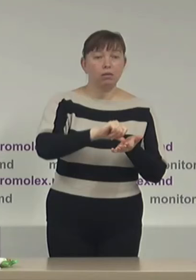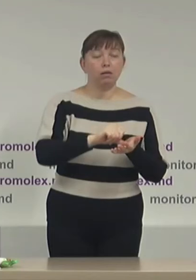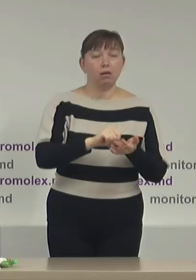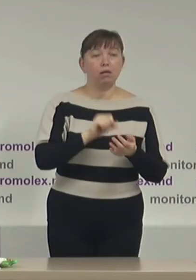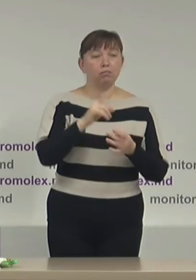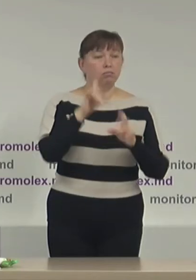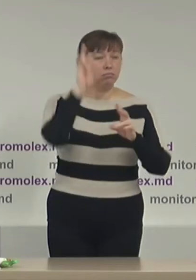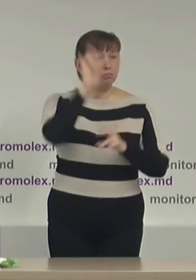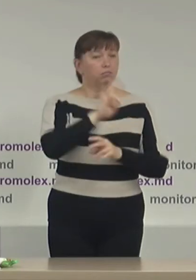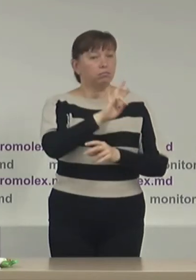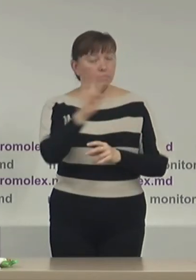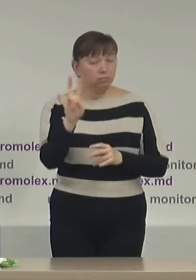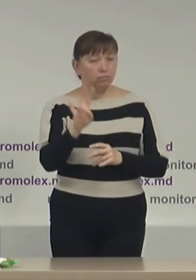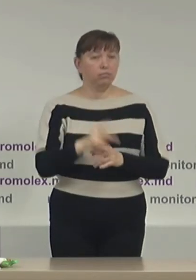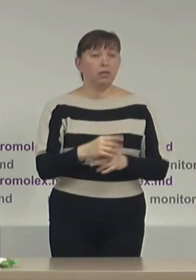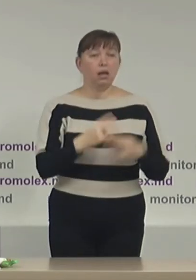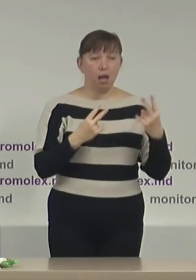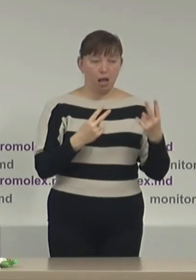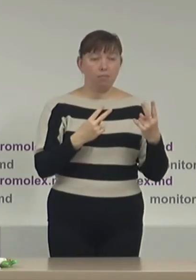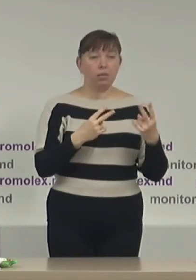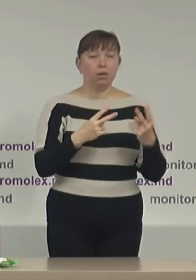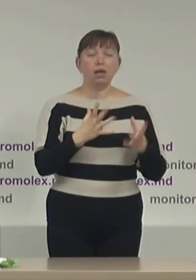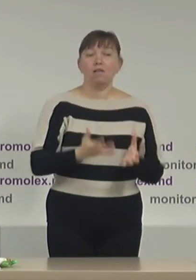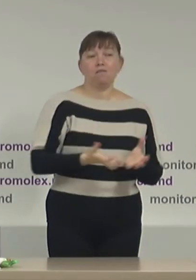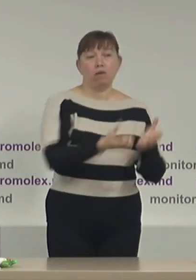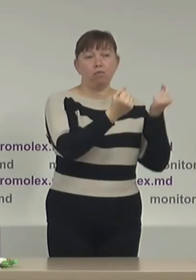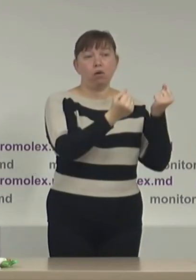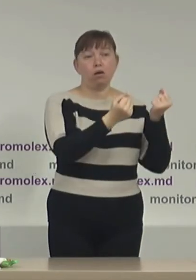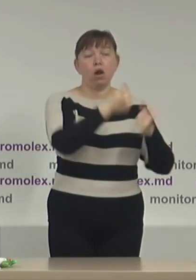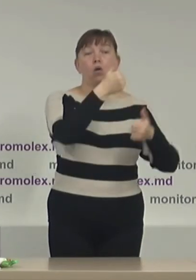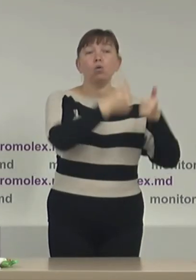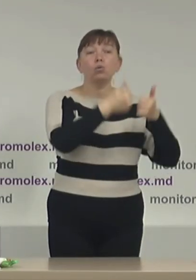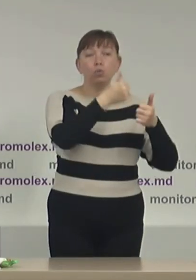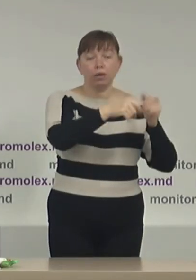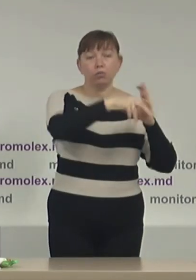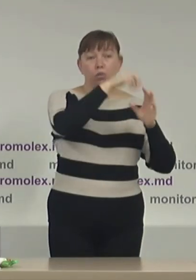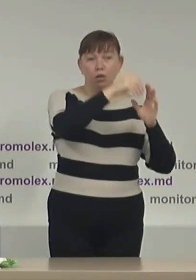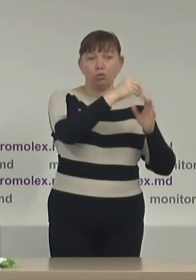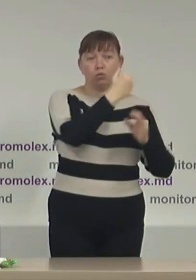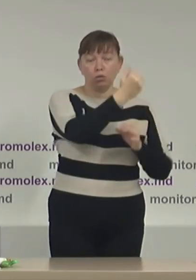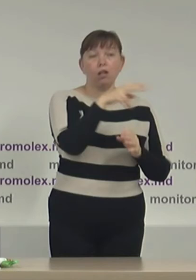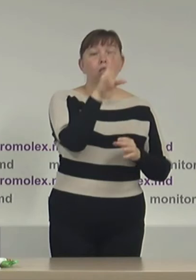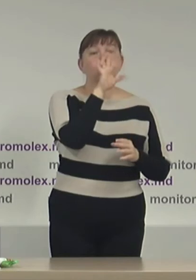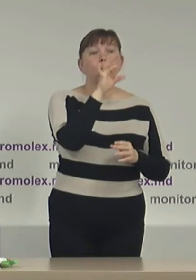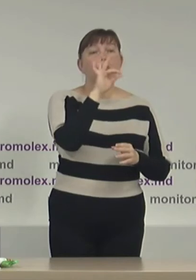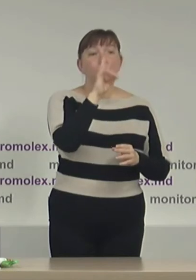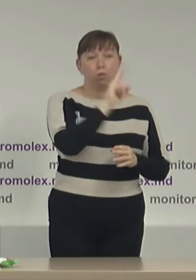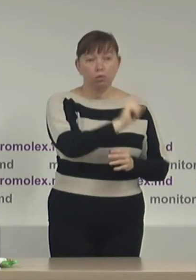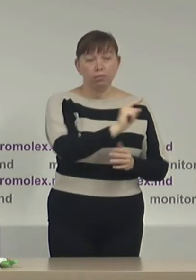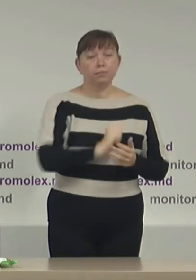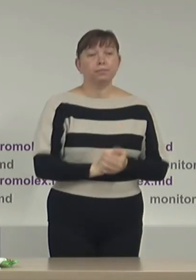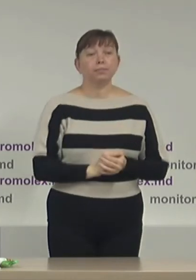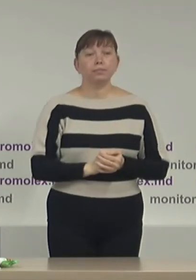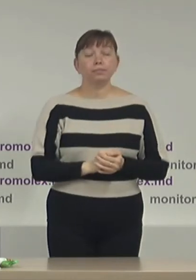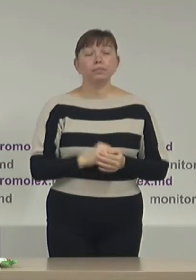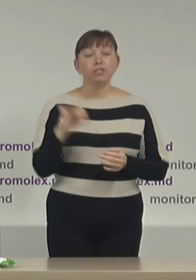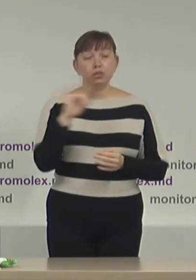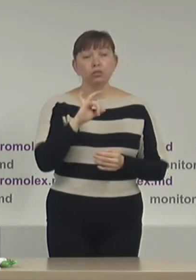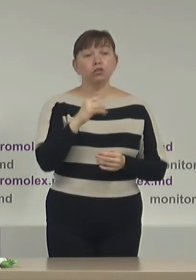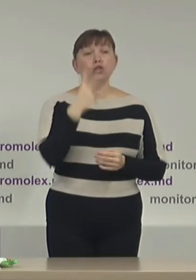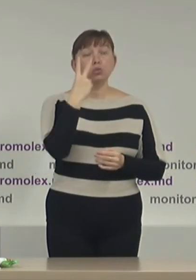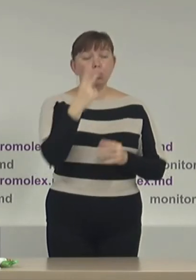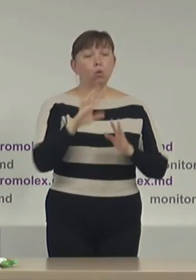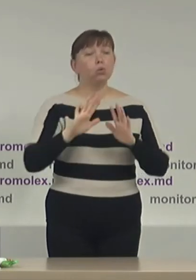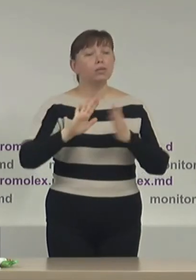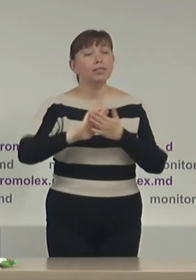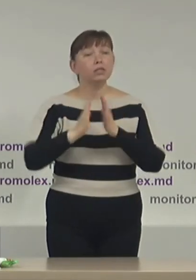of involving religious denominations were found. Both of them were in favor of electoral contender Igor Dodon.